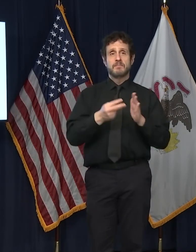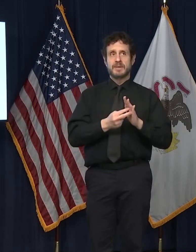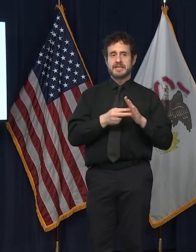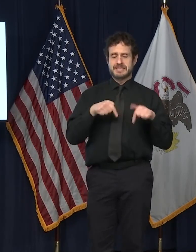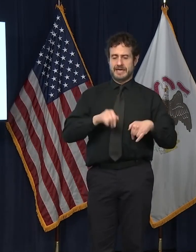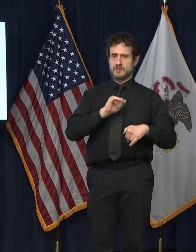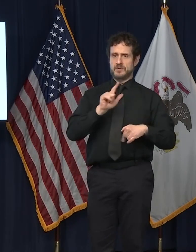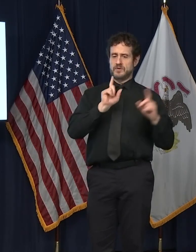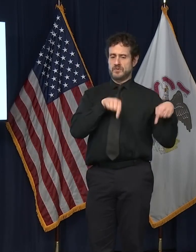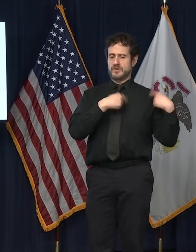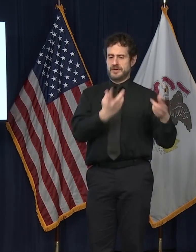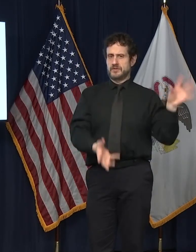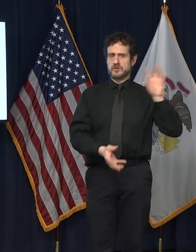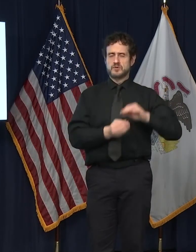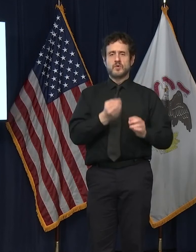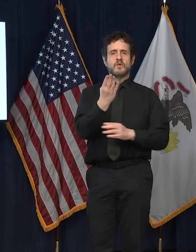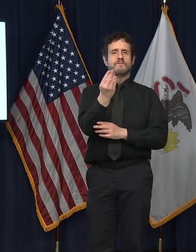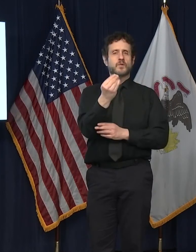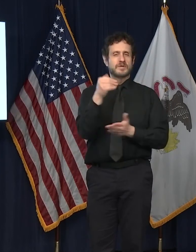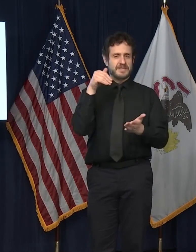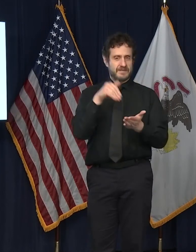lost to